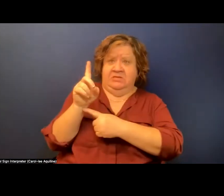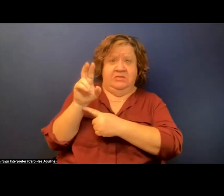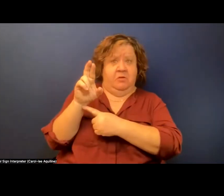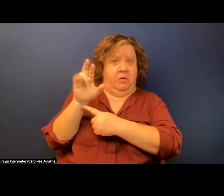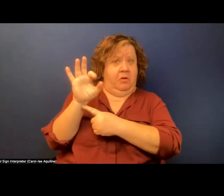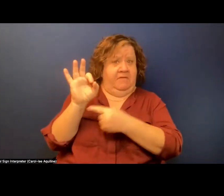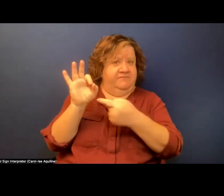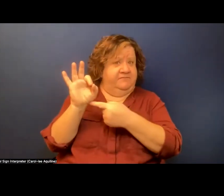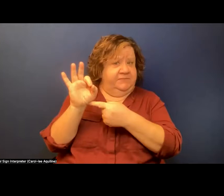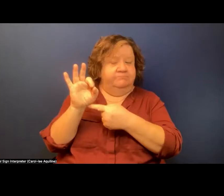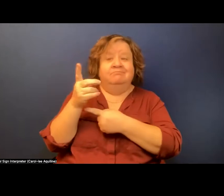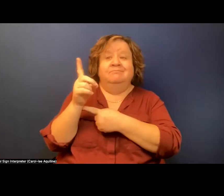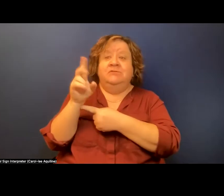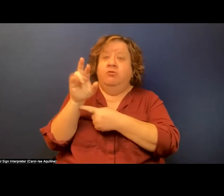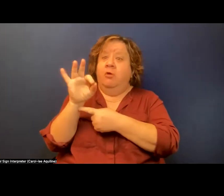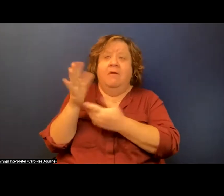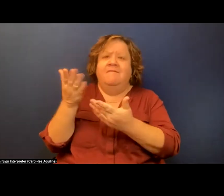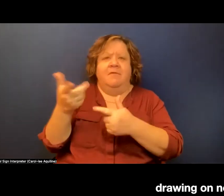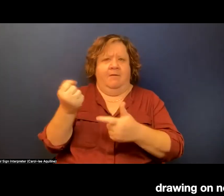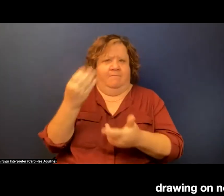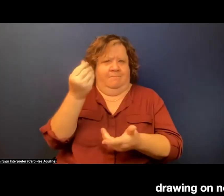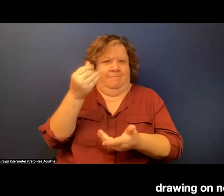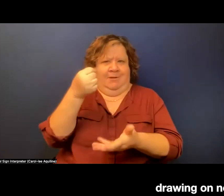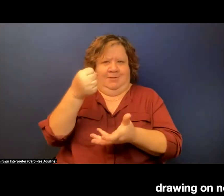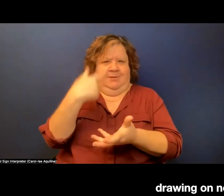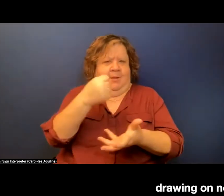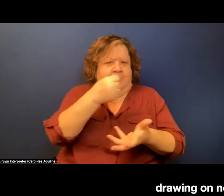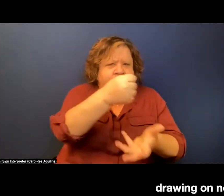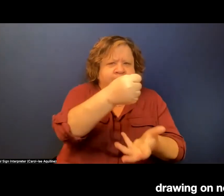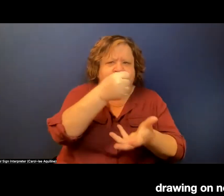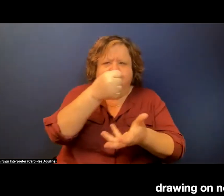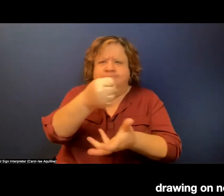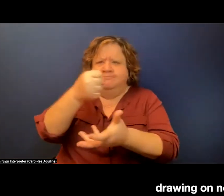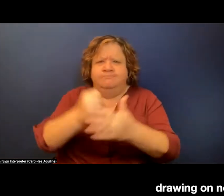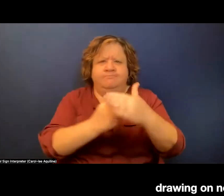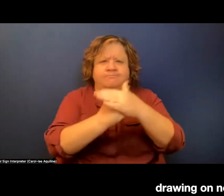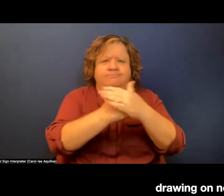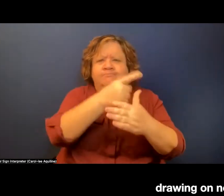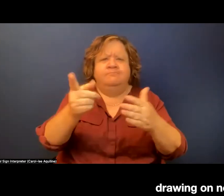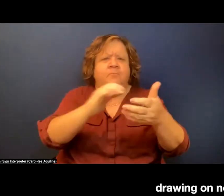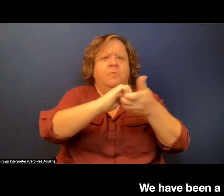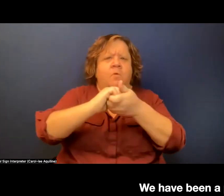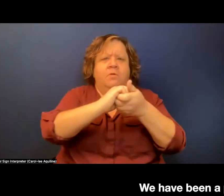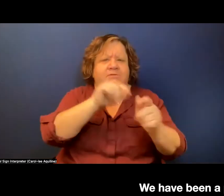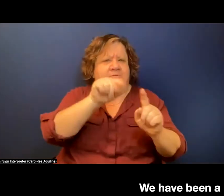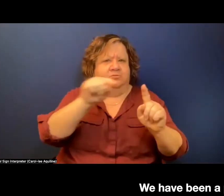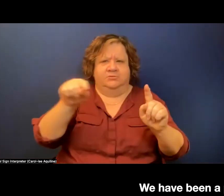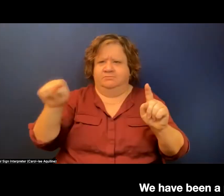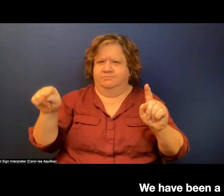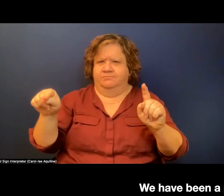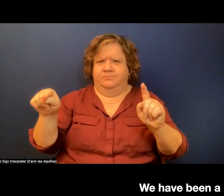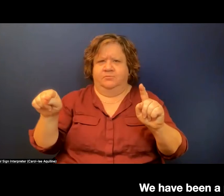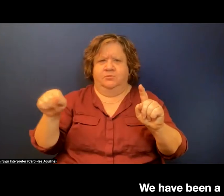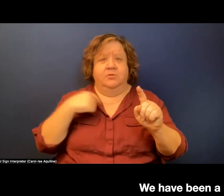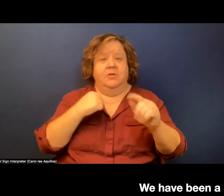to lead advocacy in line with the CRPD, drawing on nothing about us without us. We